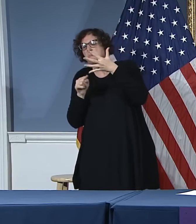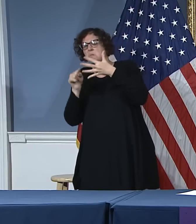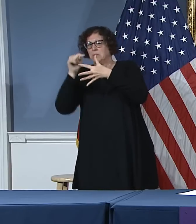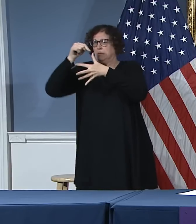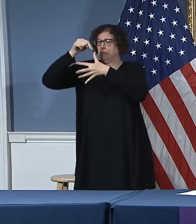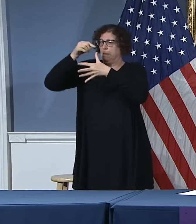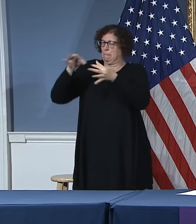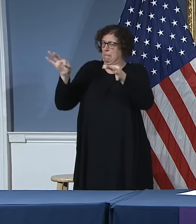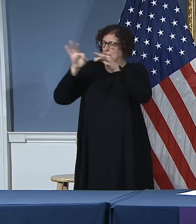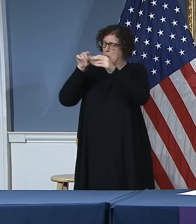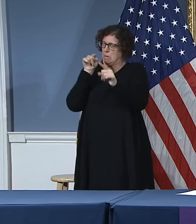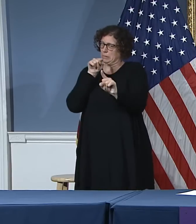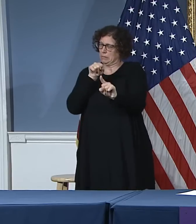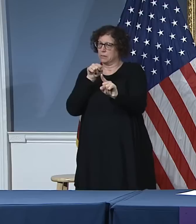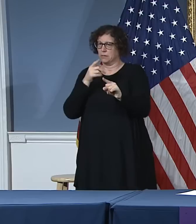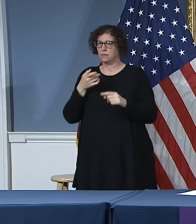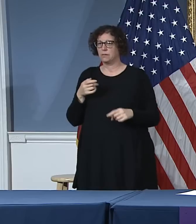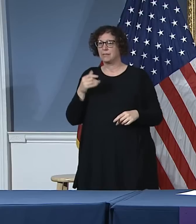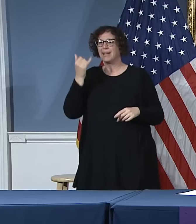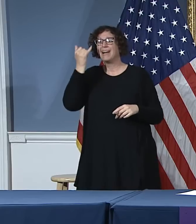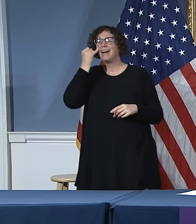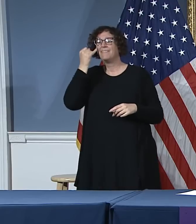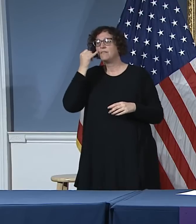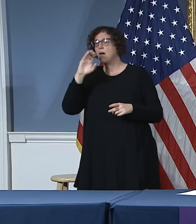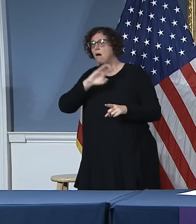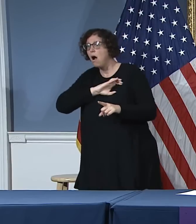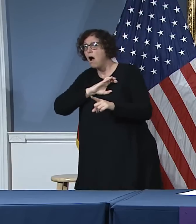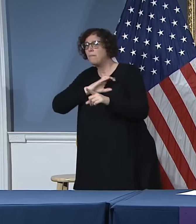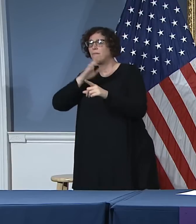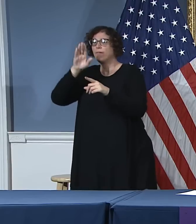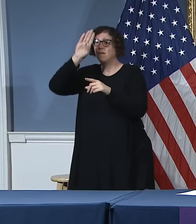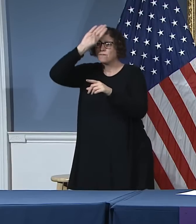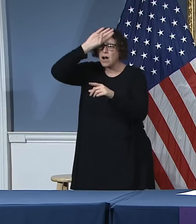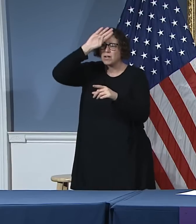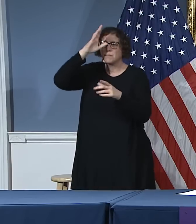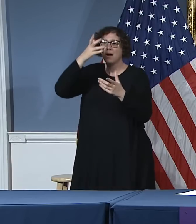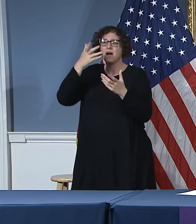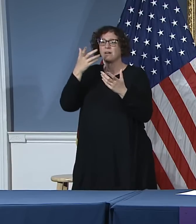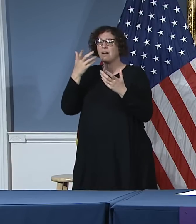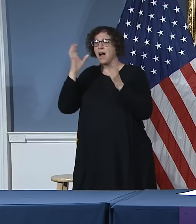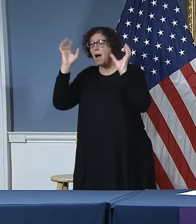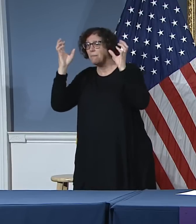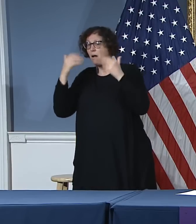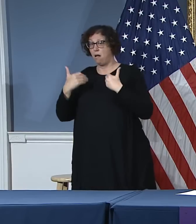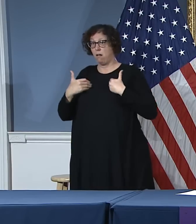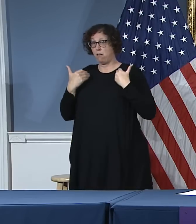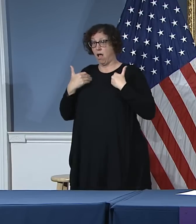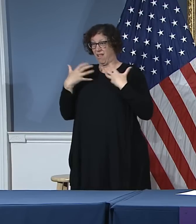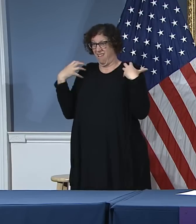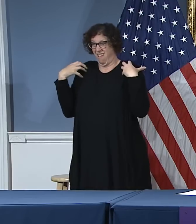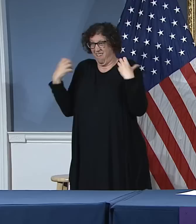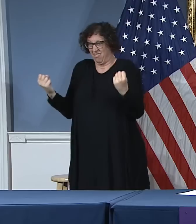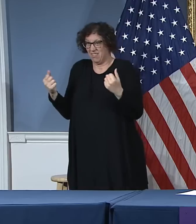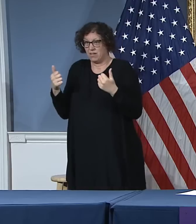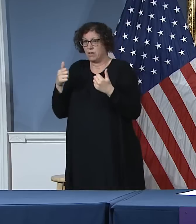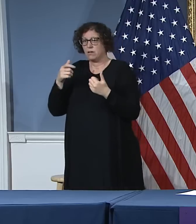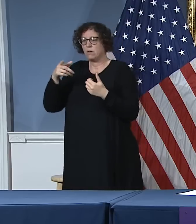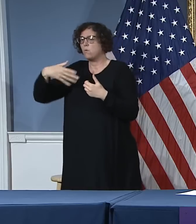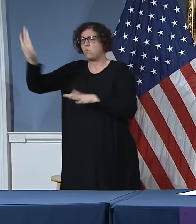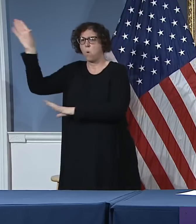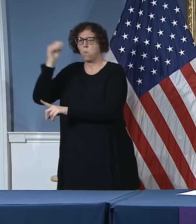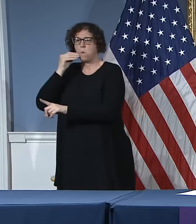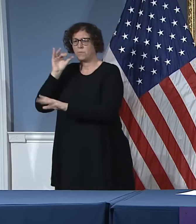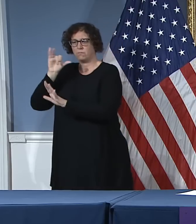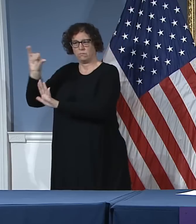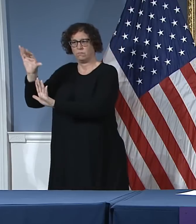and healthy and has symptoms, there's many, many cases where they're just going to ride it out and they're going to be well and they're going to come